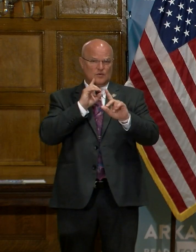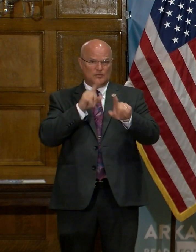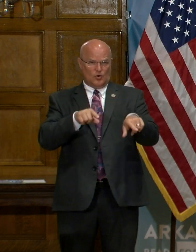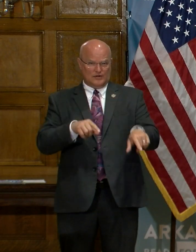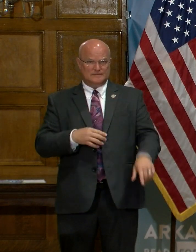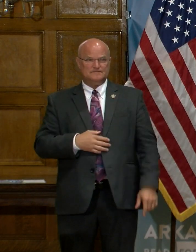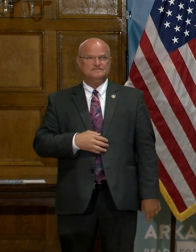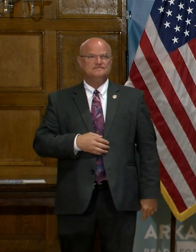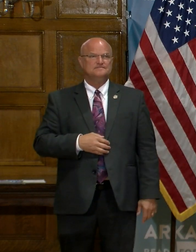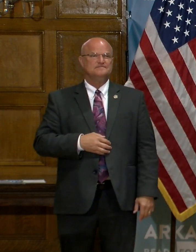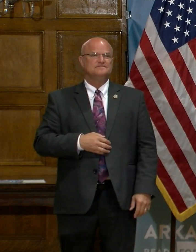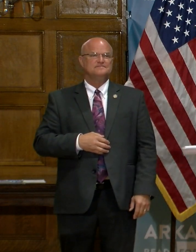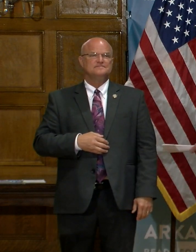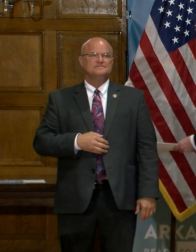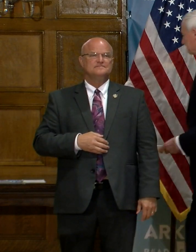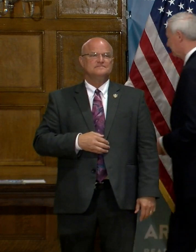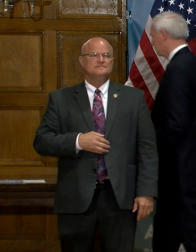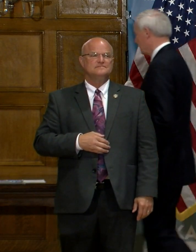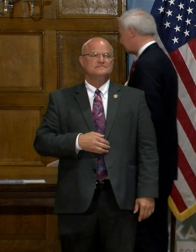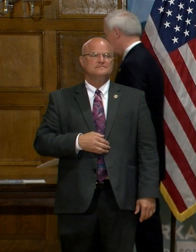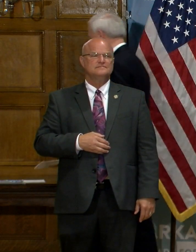report.